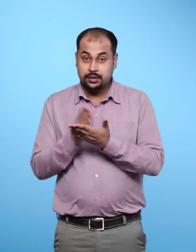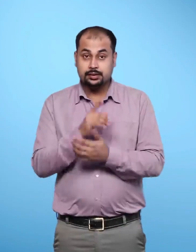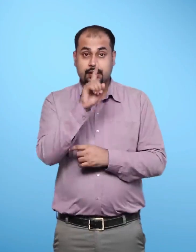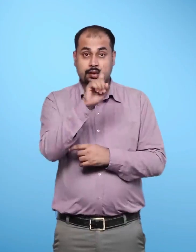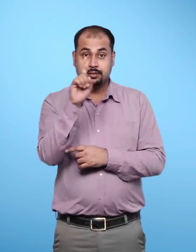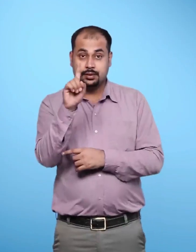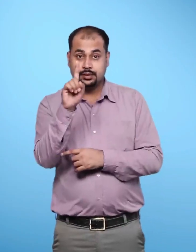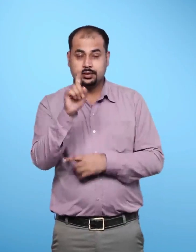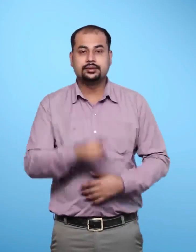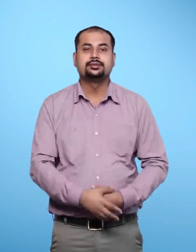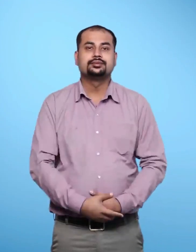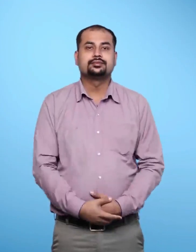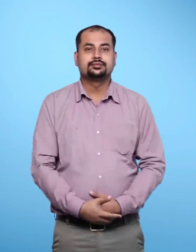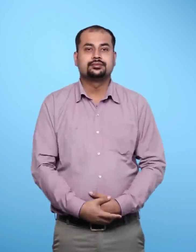Page 11.